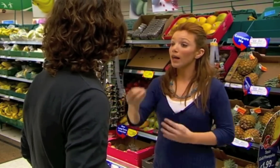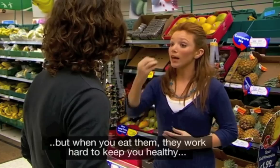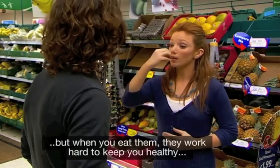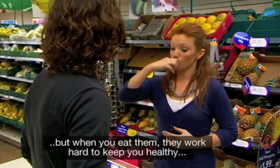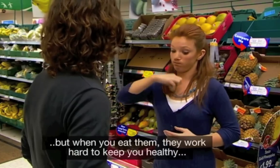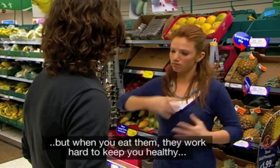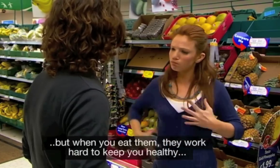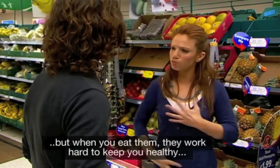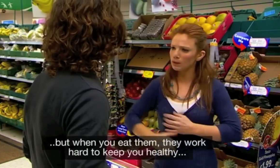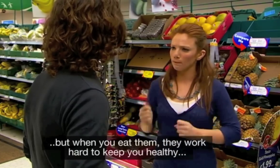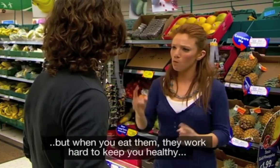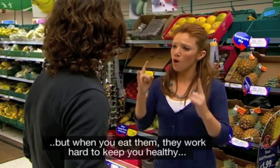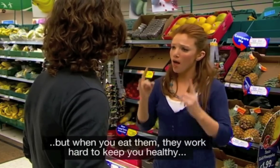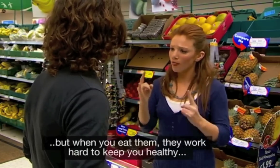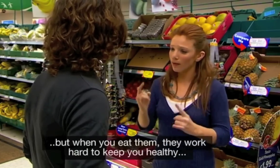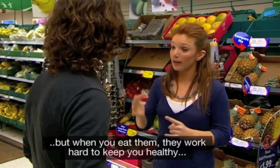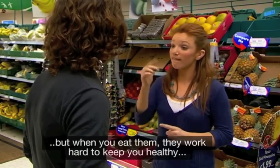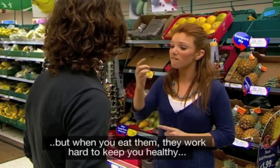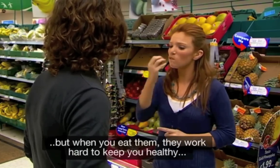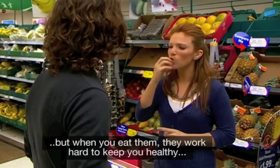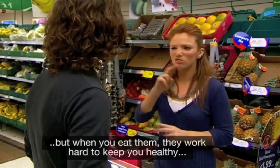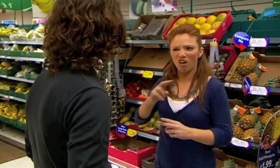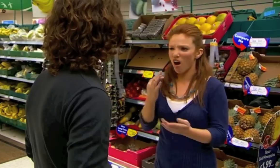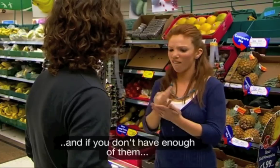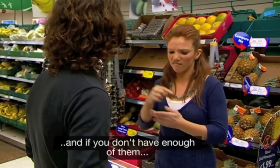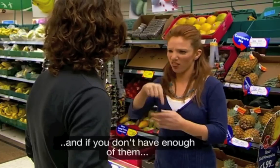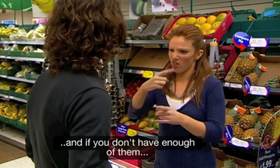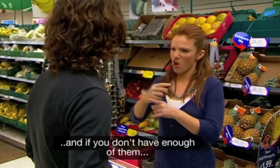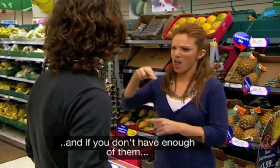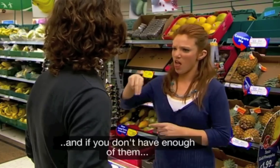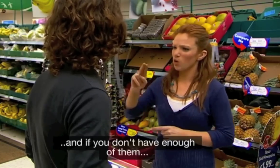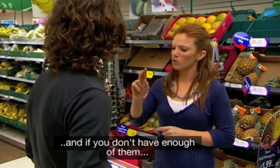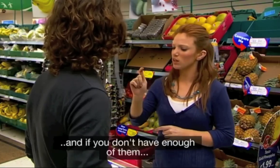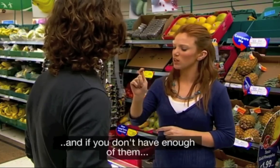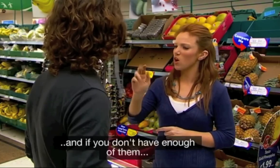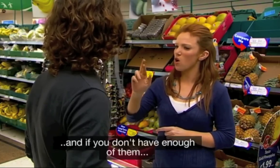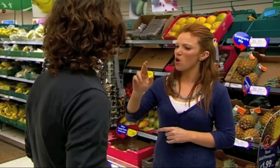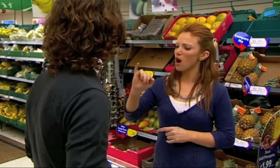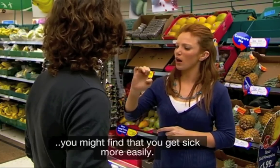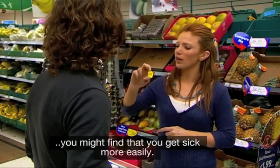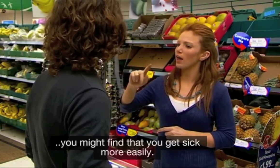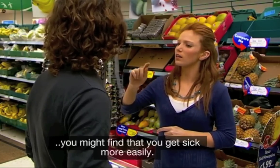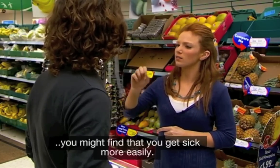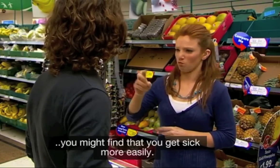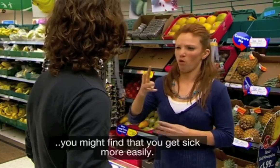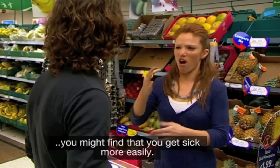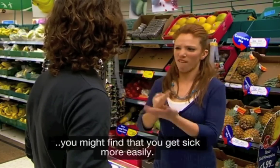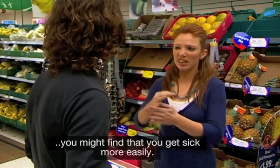But when you eat them, they work hard to keep you healthy. And if you don't have enough of them, you might find that you get sick more easily.